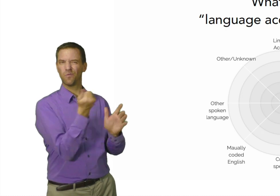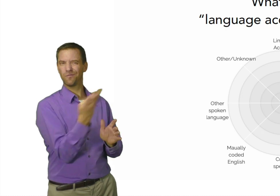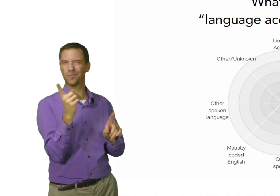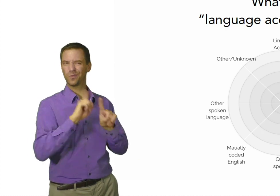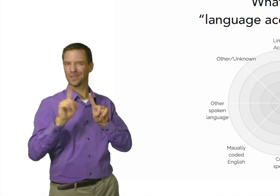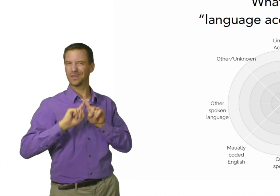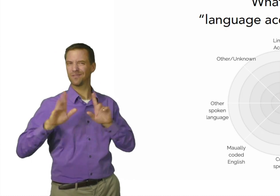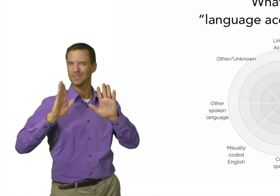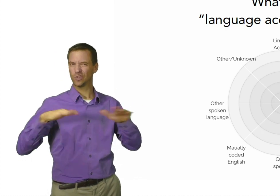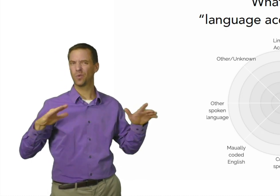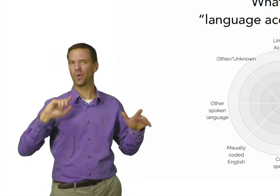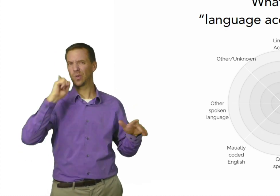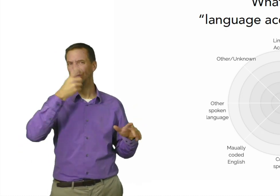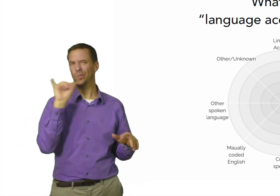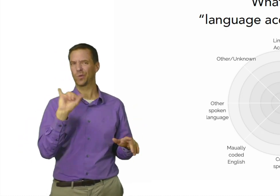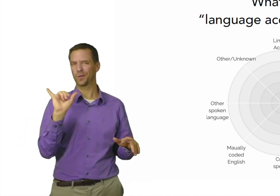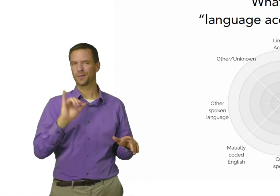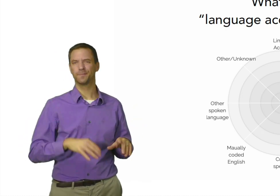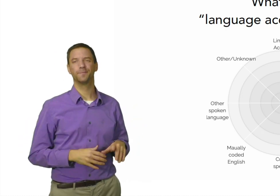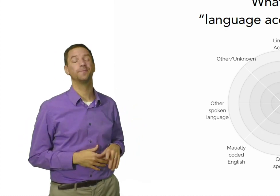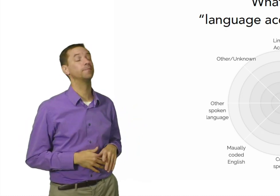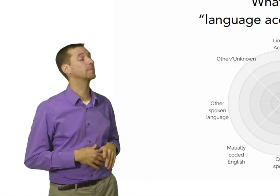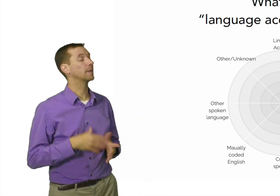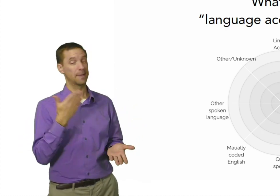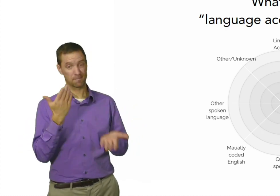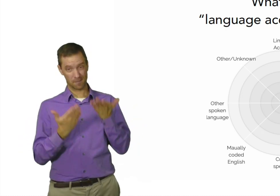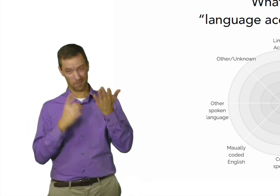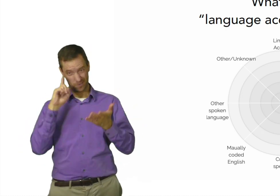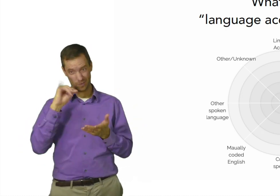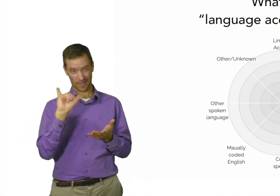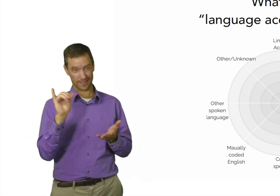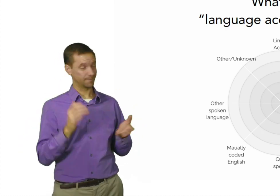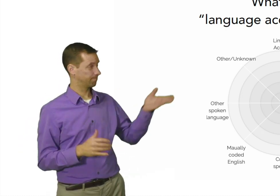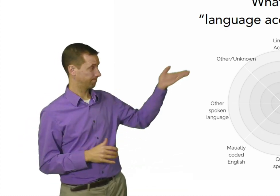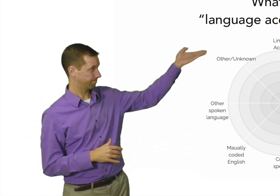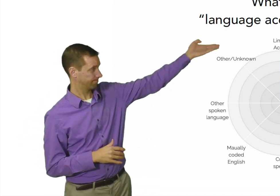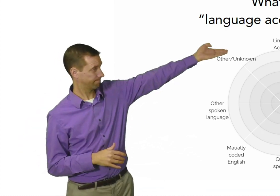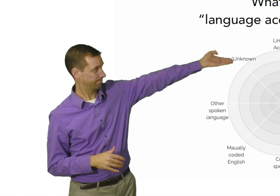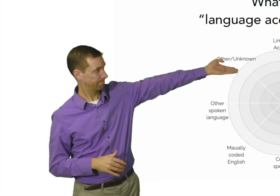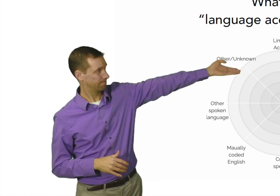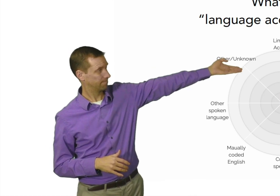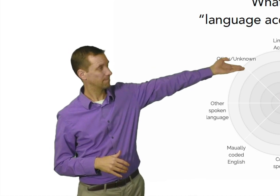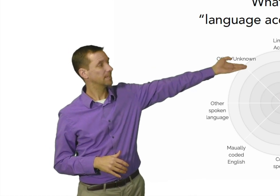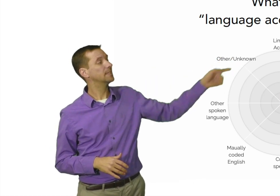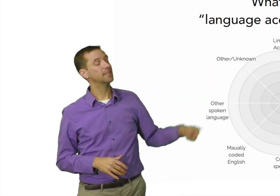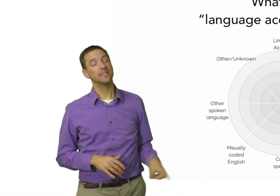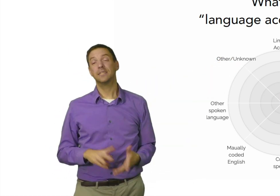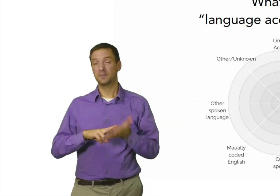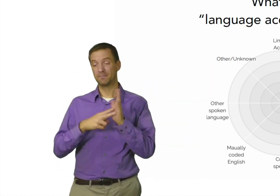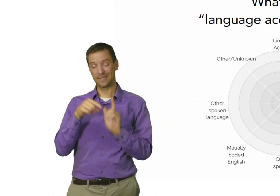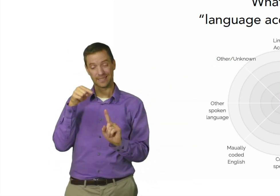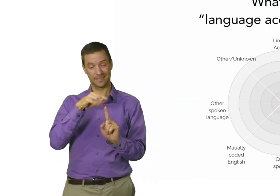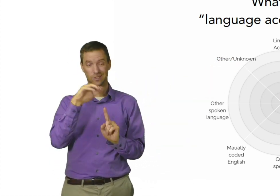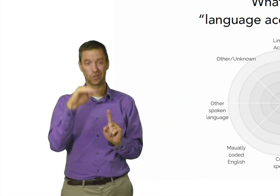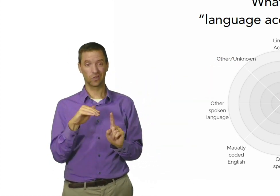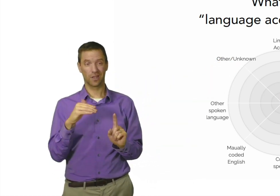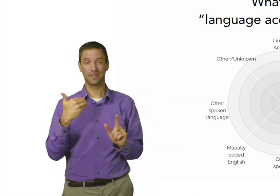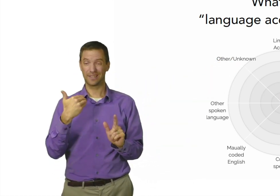So I'm just going to show you a few different children's profiles and what they look like. So they may look like this.